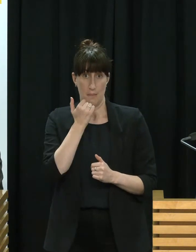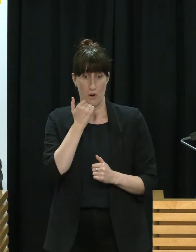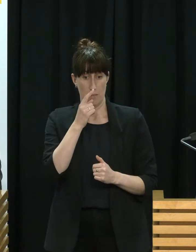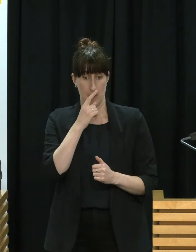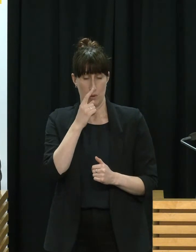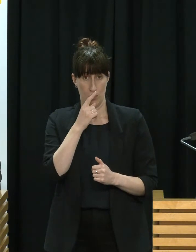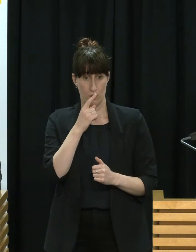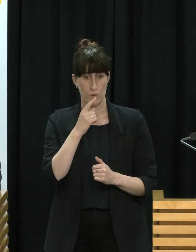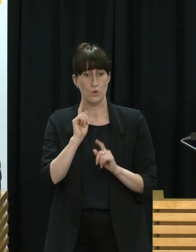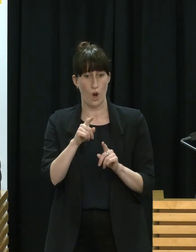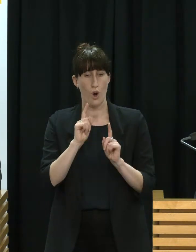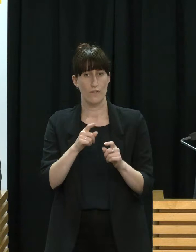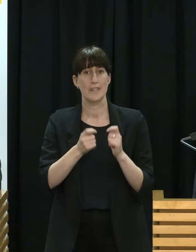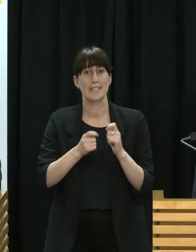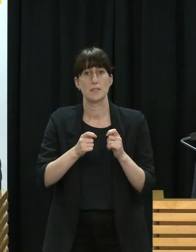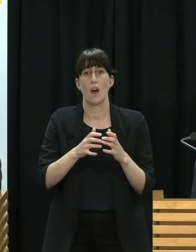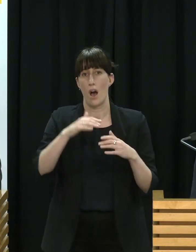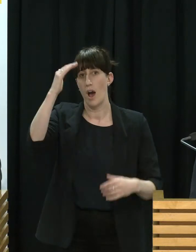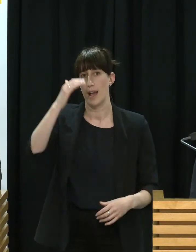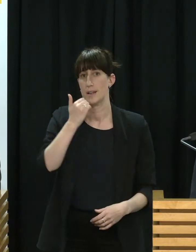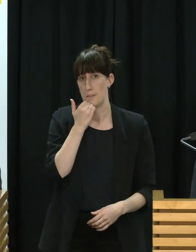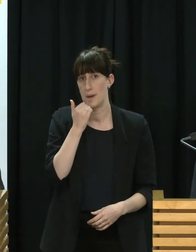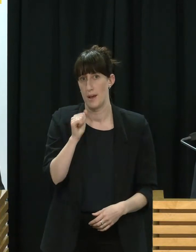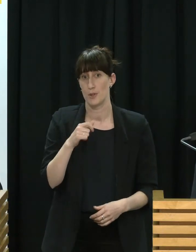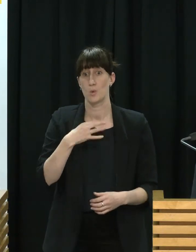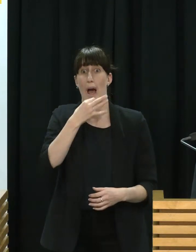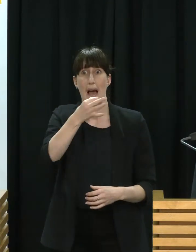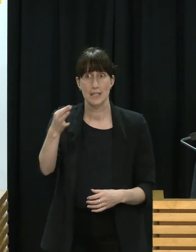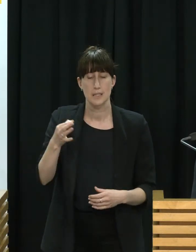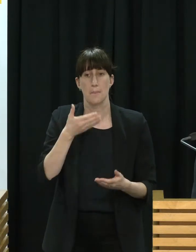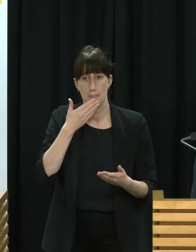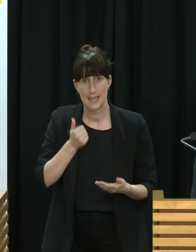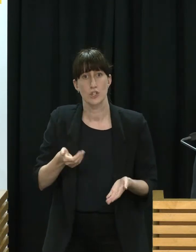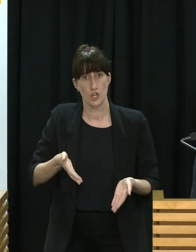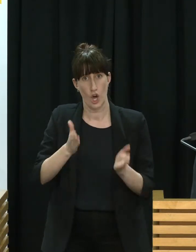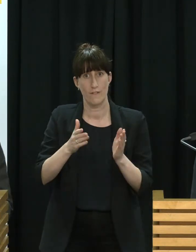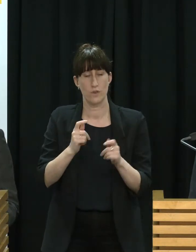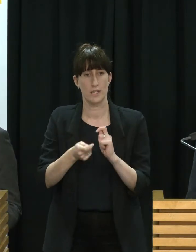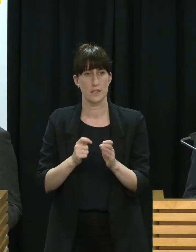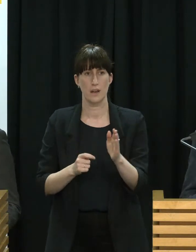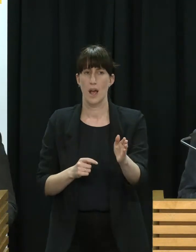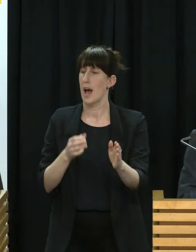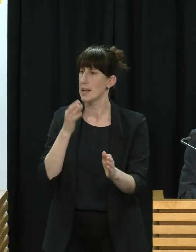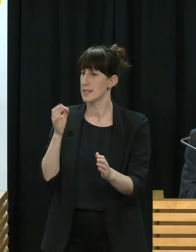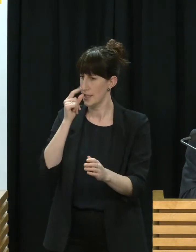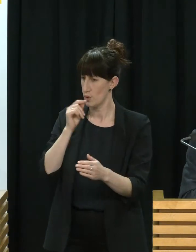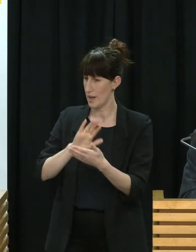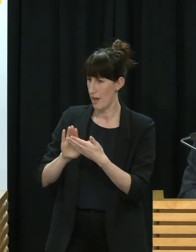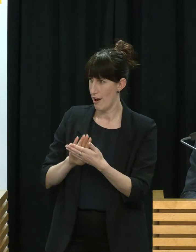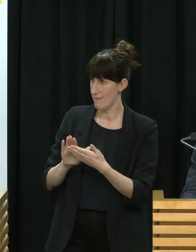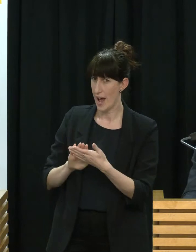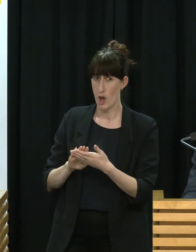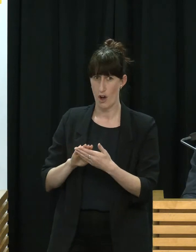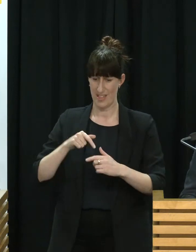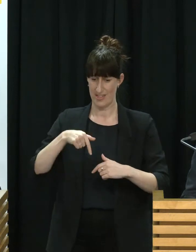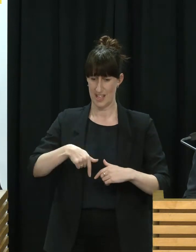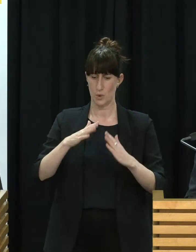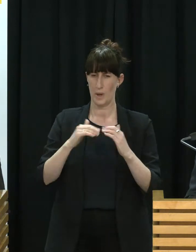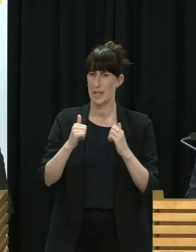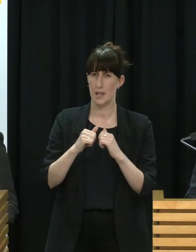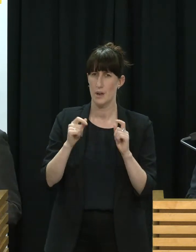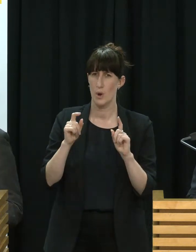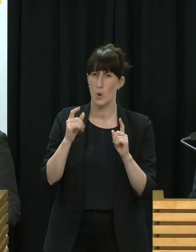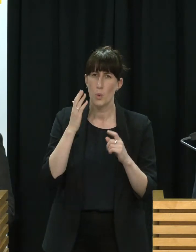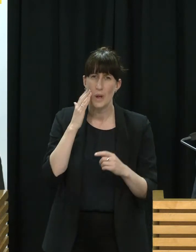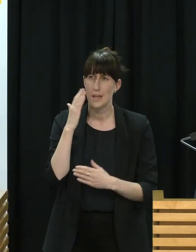because of we're asking more people to be tested. All right, thanks everybody. The next communications over the weekend, because people will be wanting to know